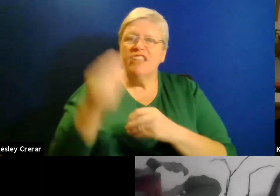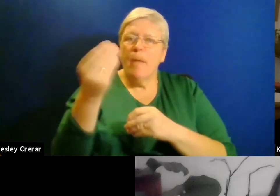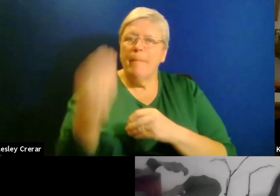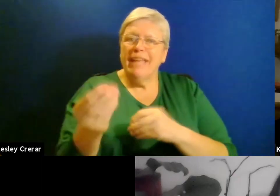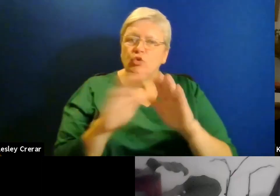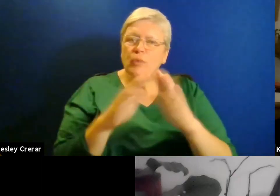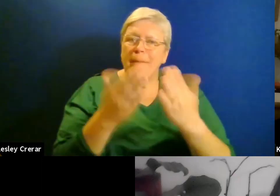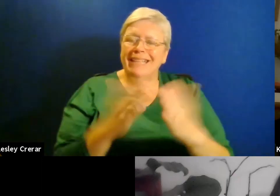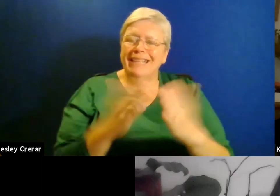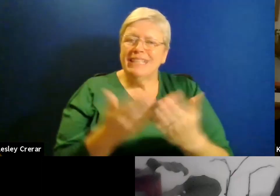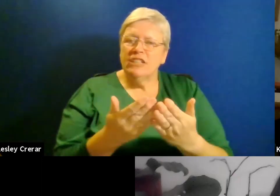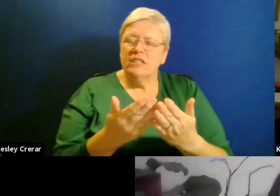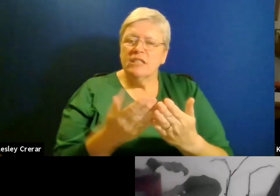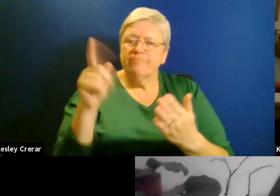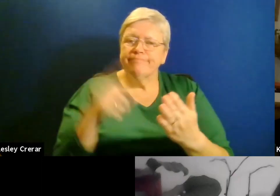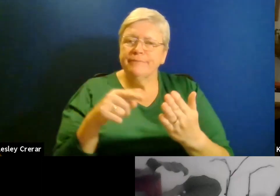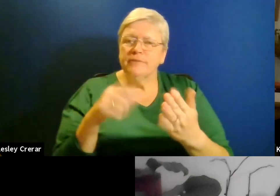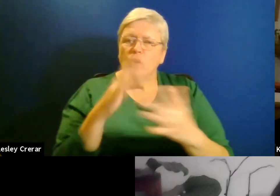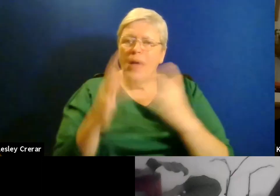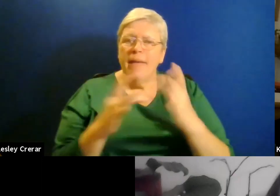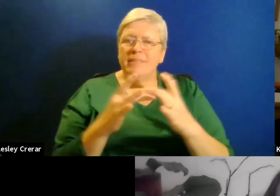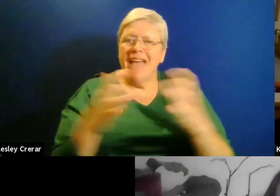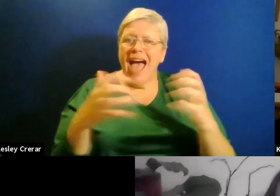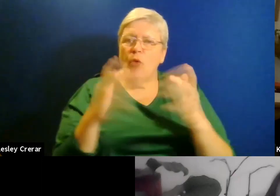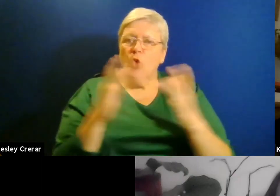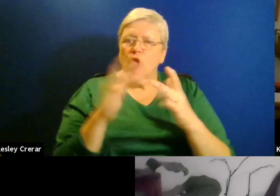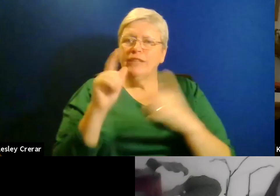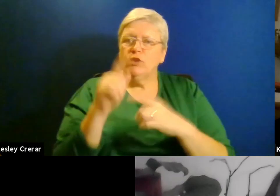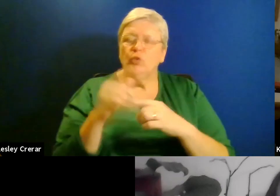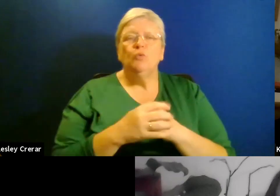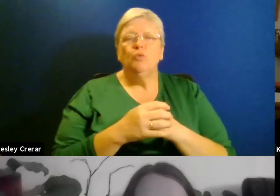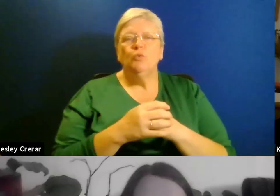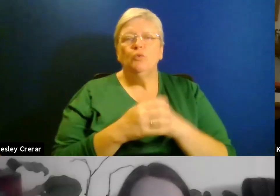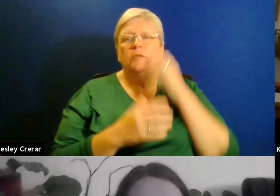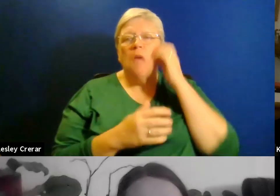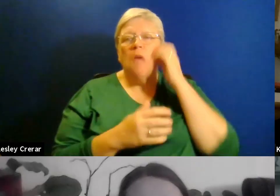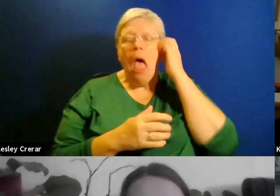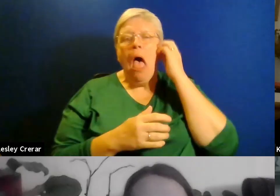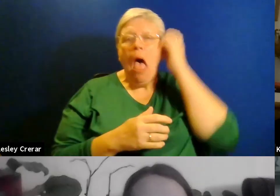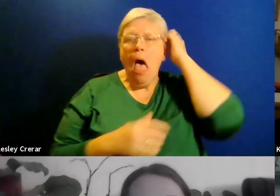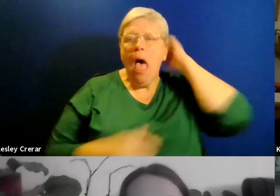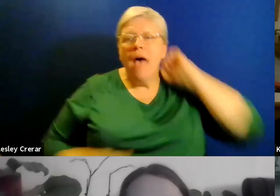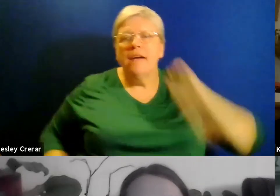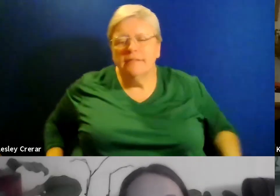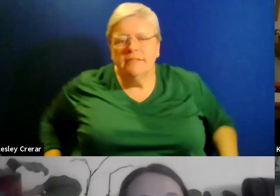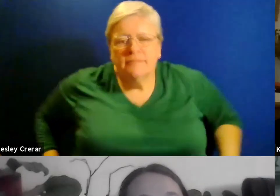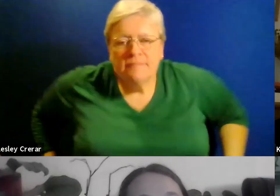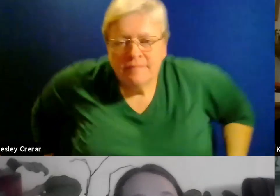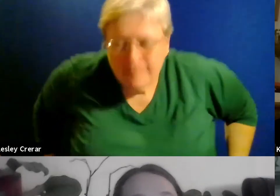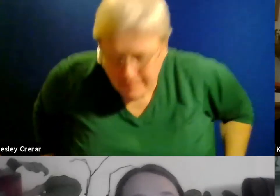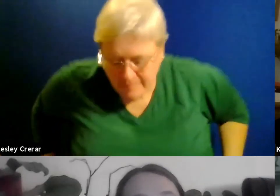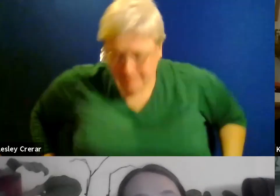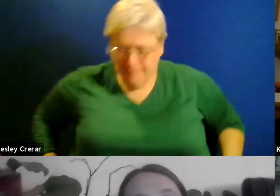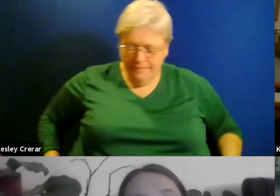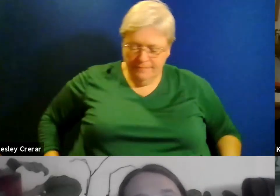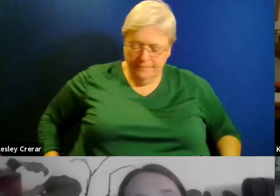magazines / website? How do they get in touch with you? So Lily, if you want to answer first. Well, pushing